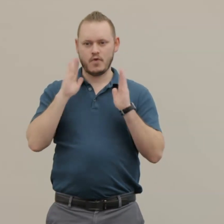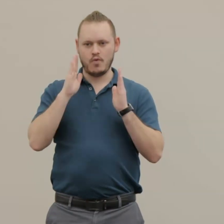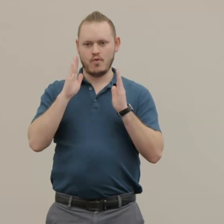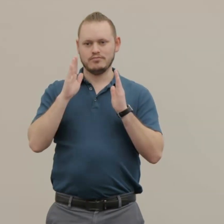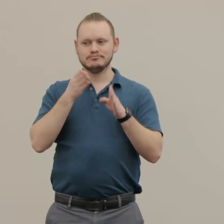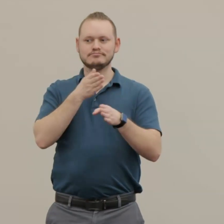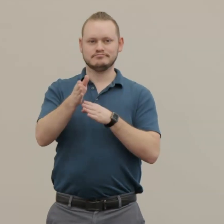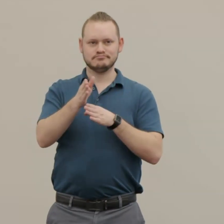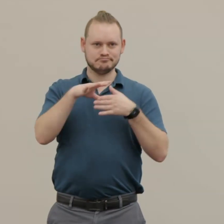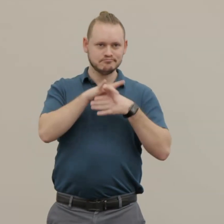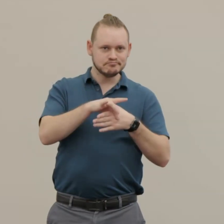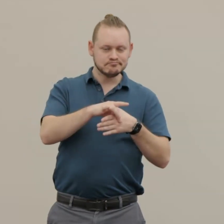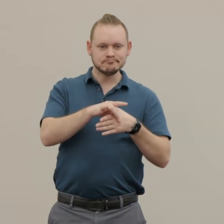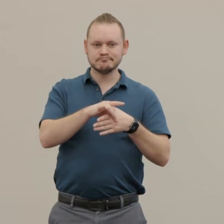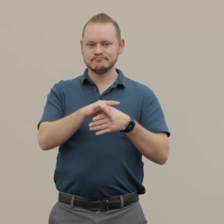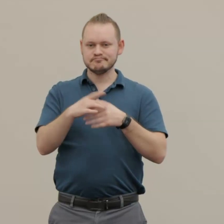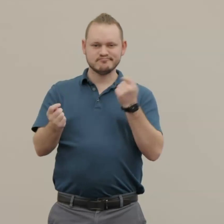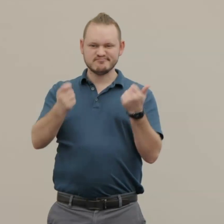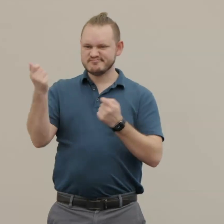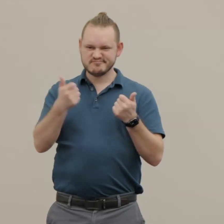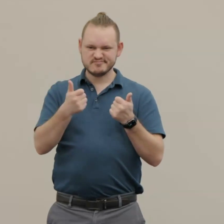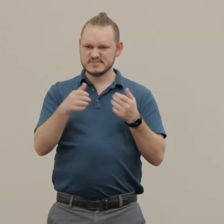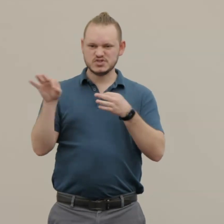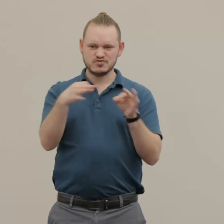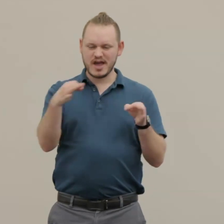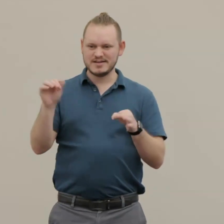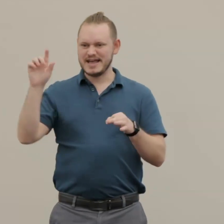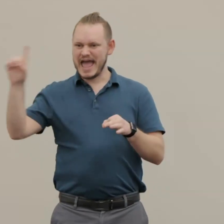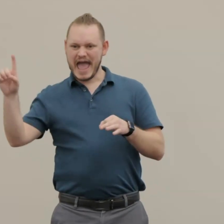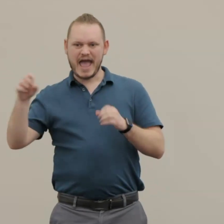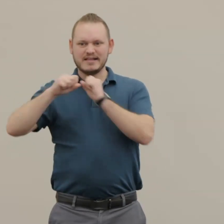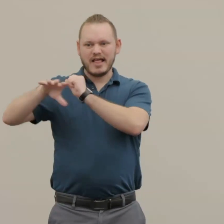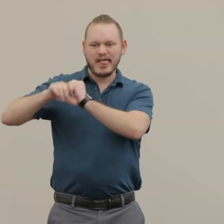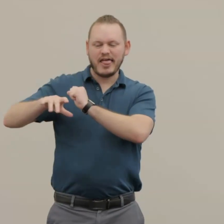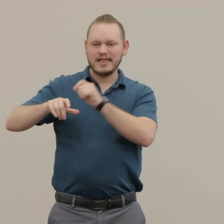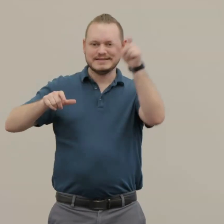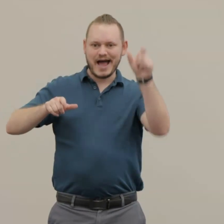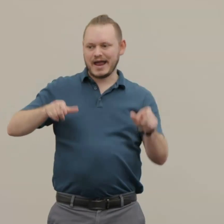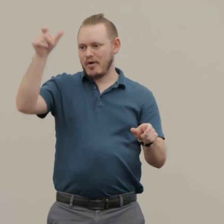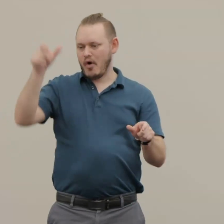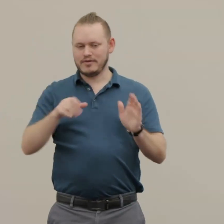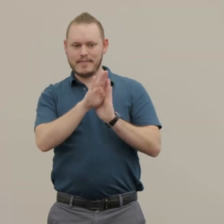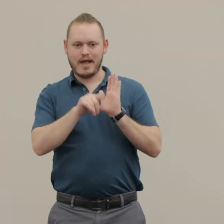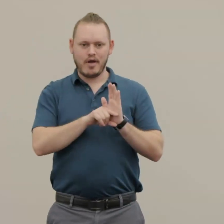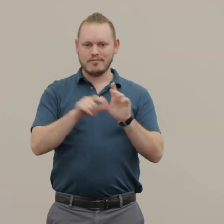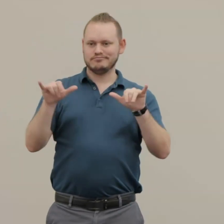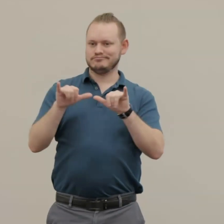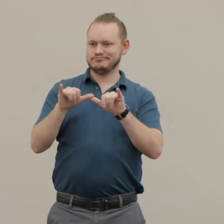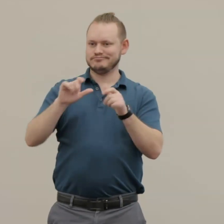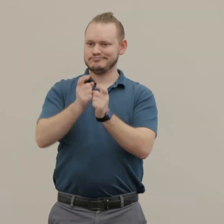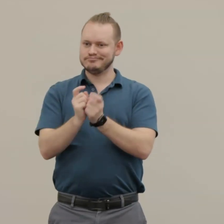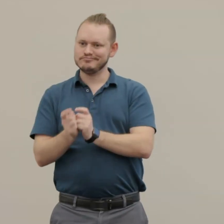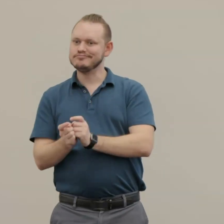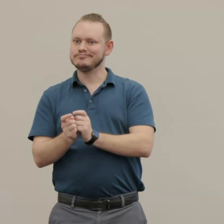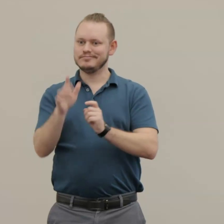removing any distractions, the ads, the sidebars, the backgrounds, adjust your font size, contrast,